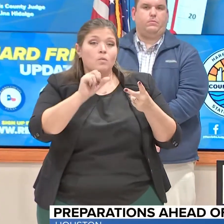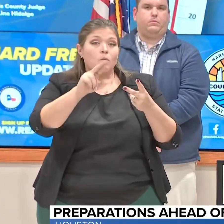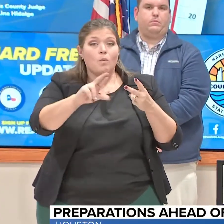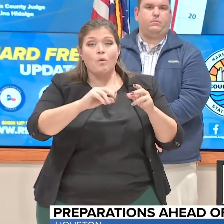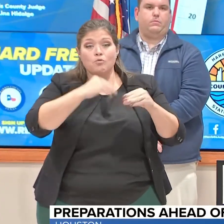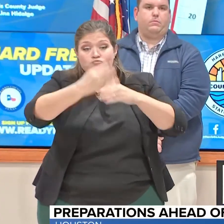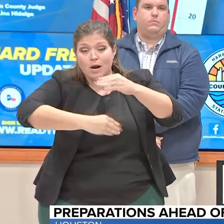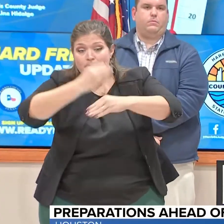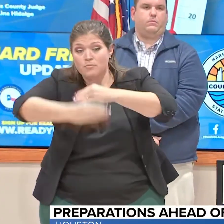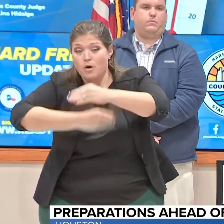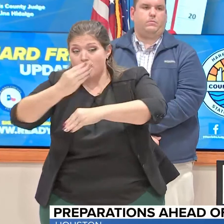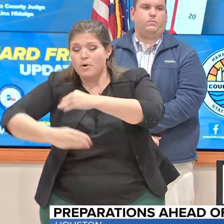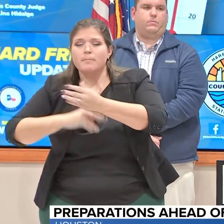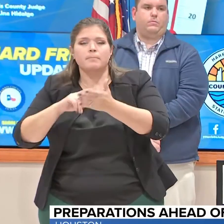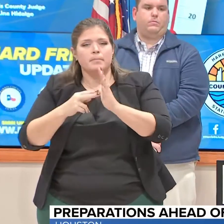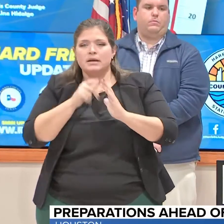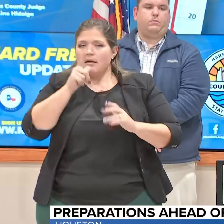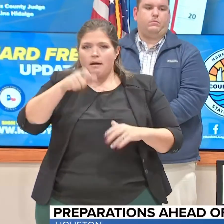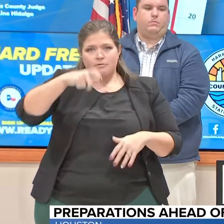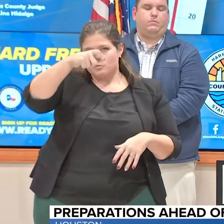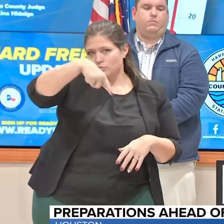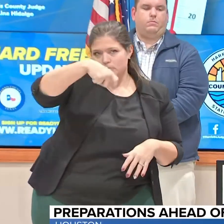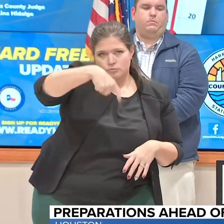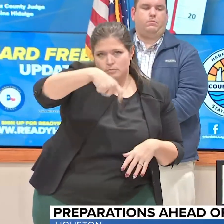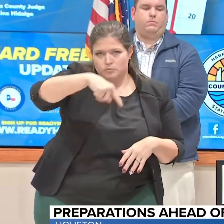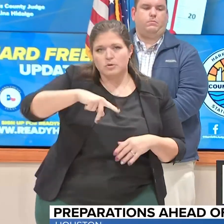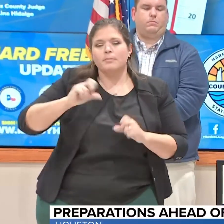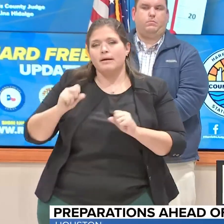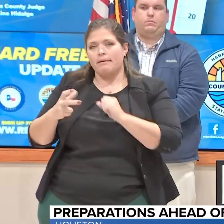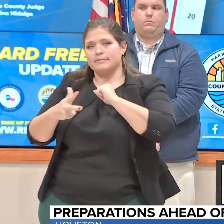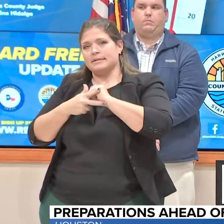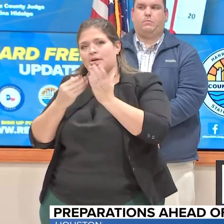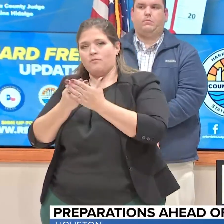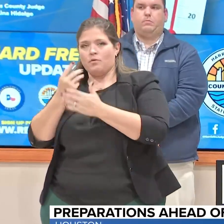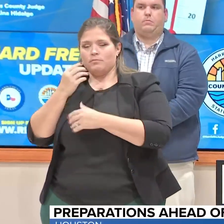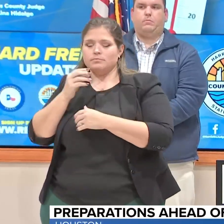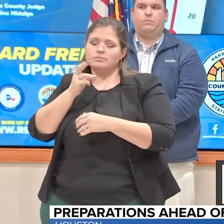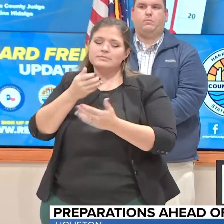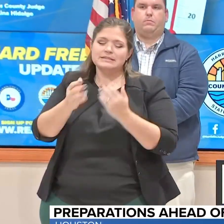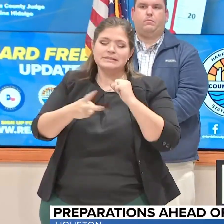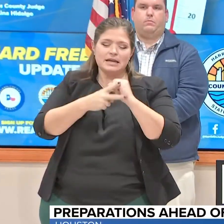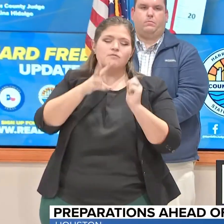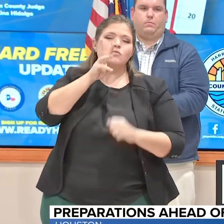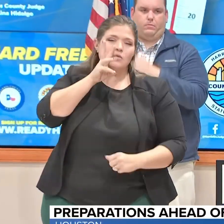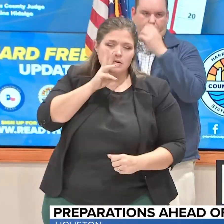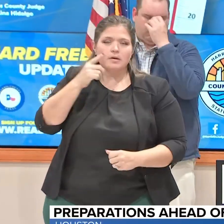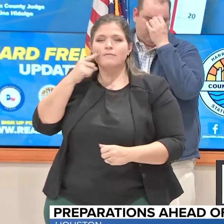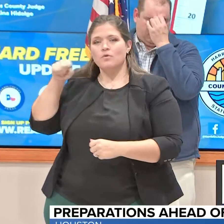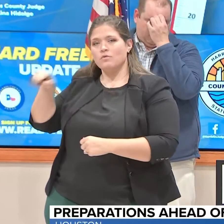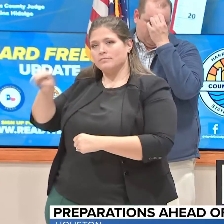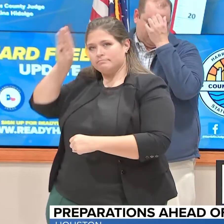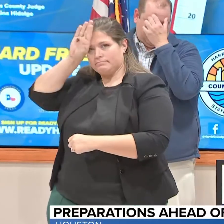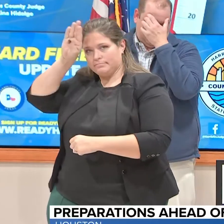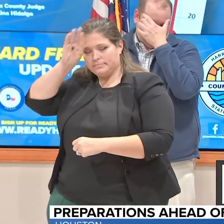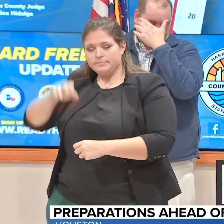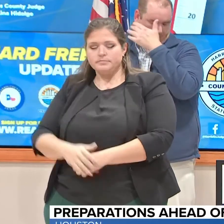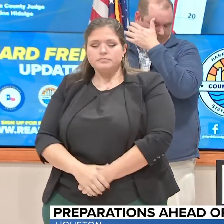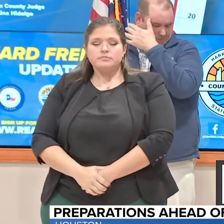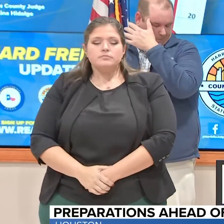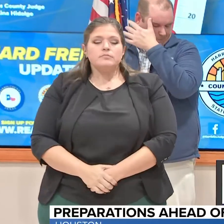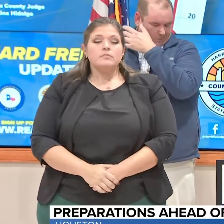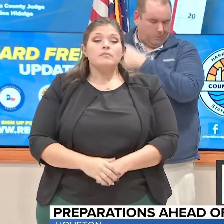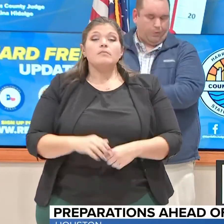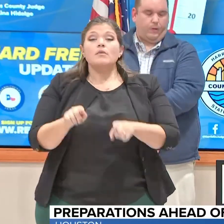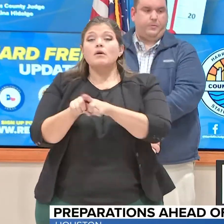need to have to drip. Okay, so just bear that in mind. And then remove the